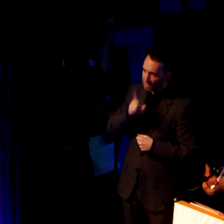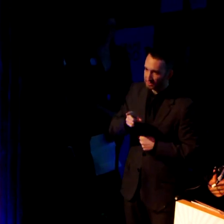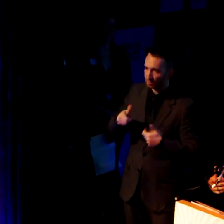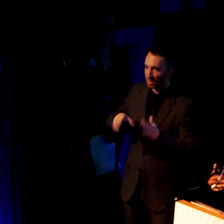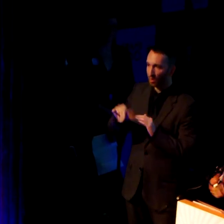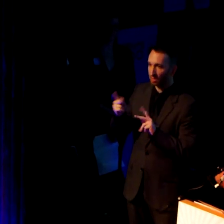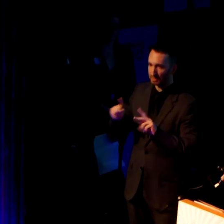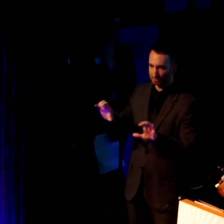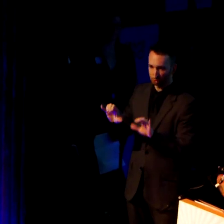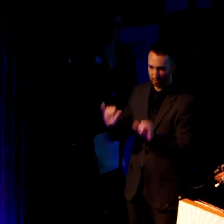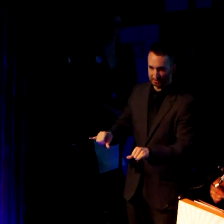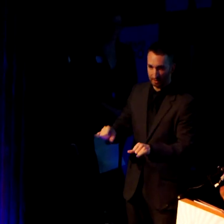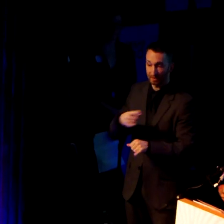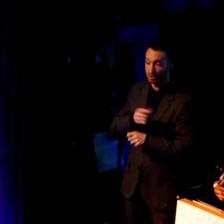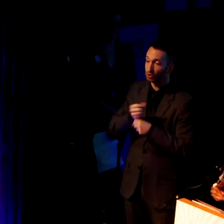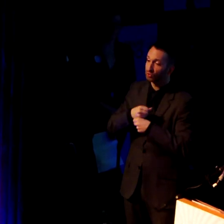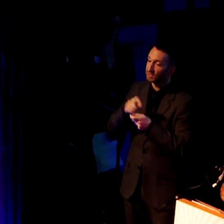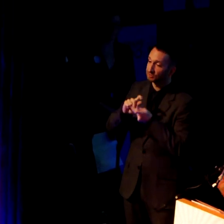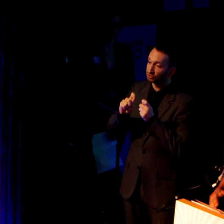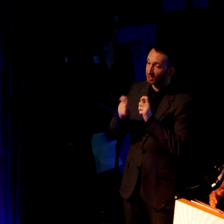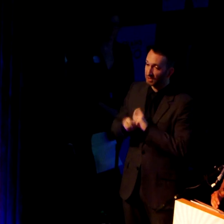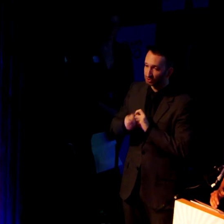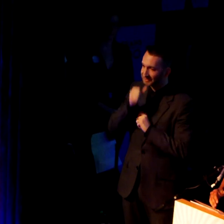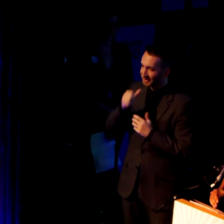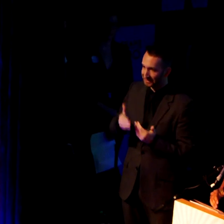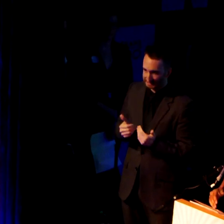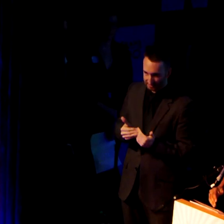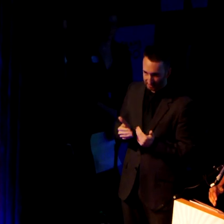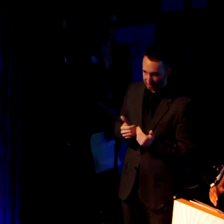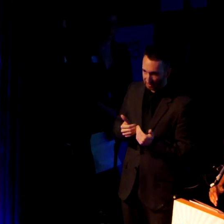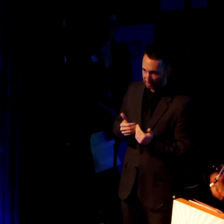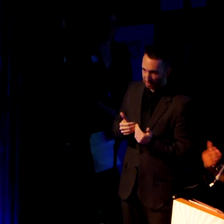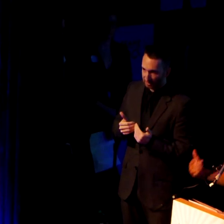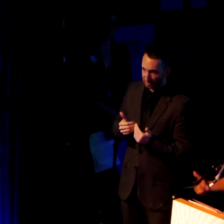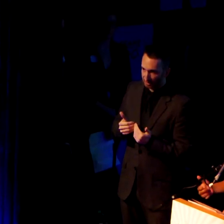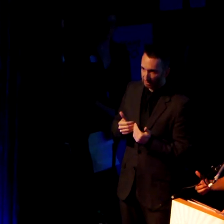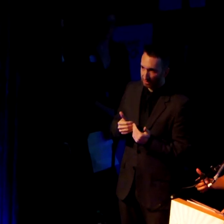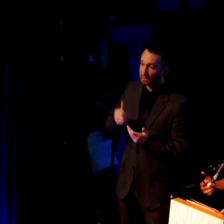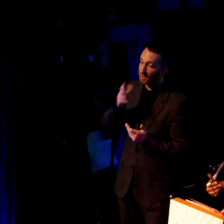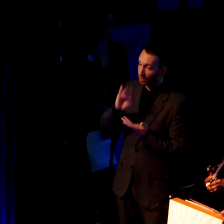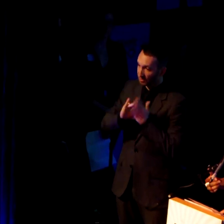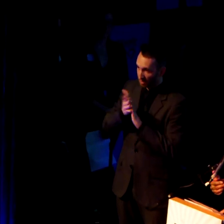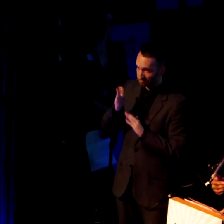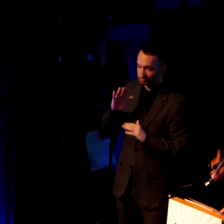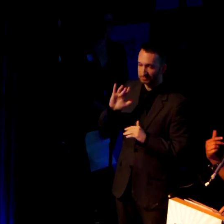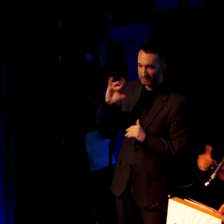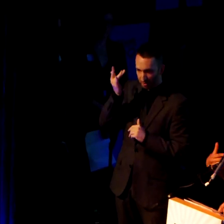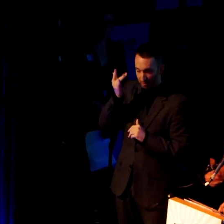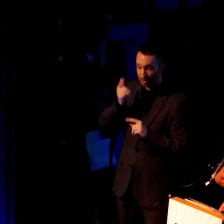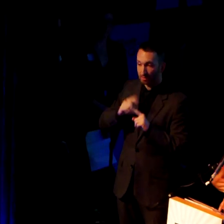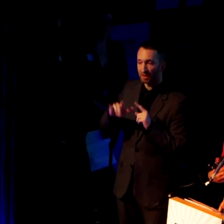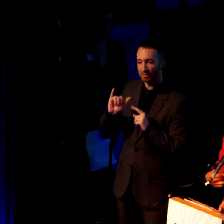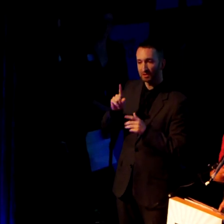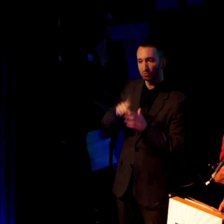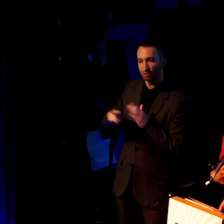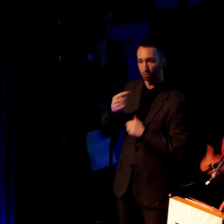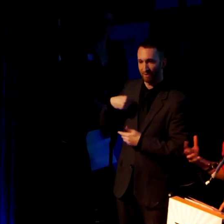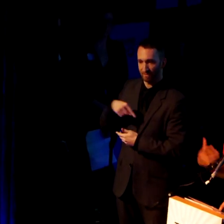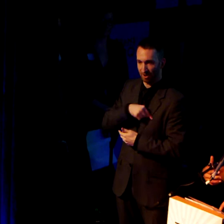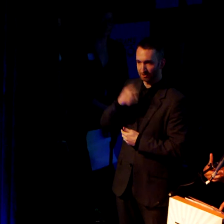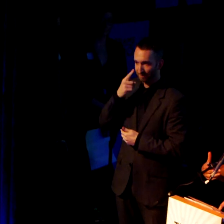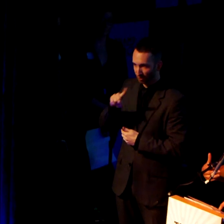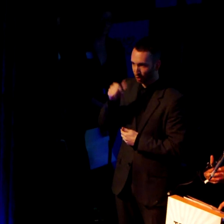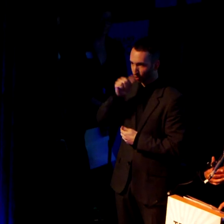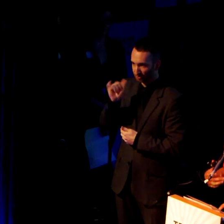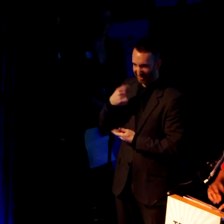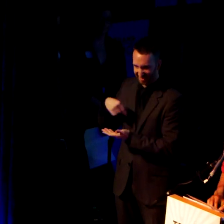to do the same. You are creating change, it's not easy. It does get tiring, but that's what you have us for,